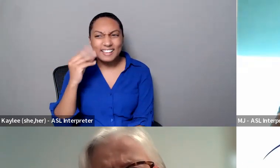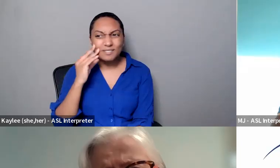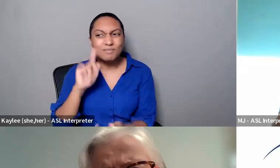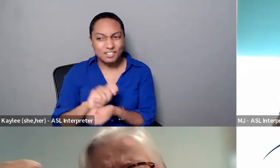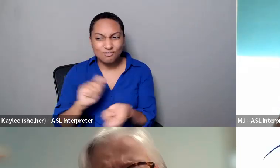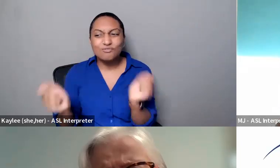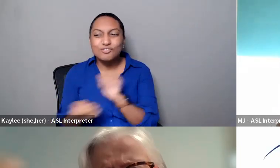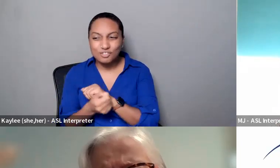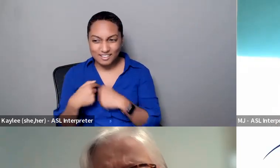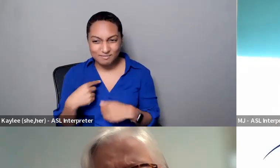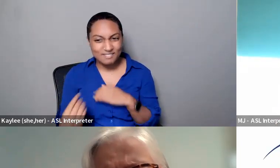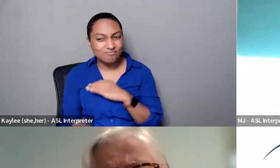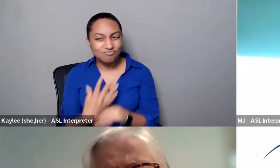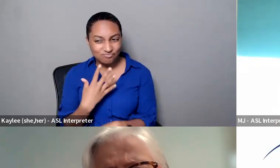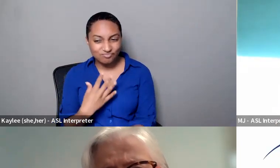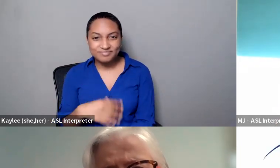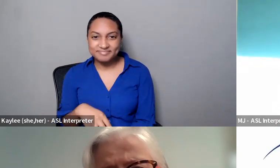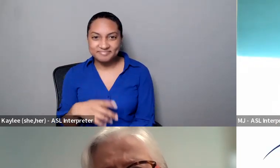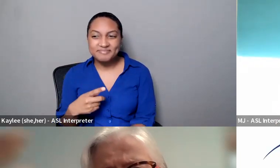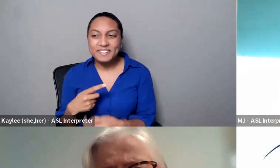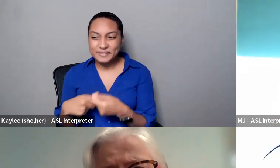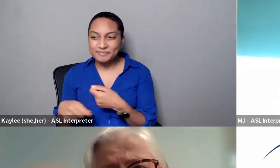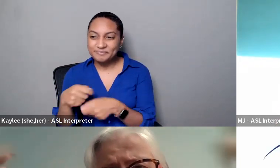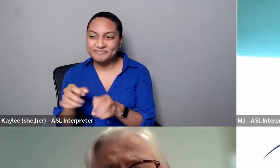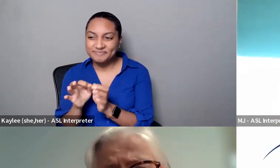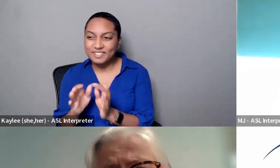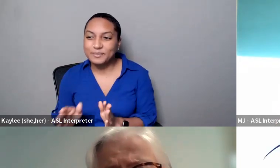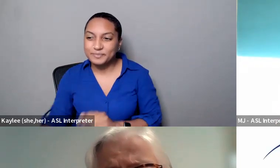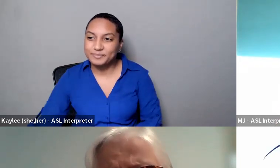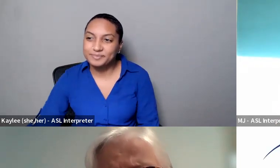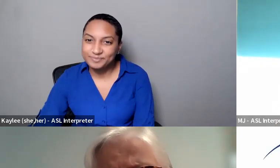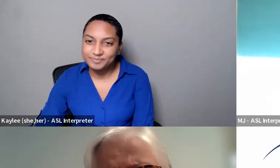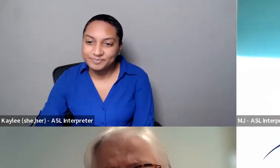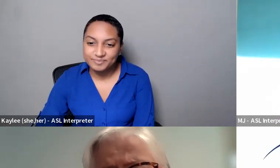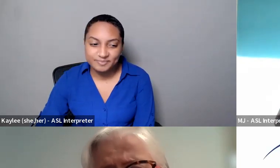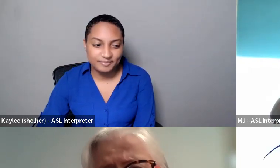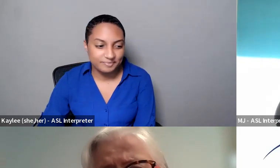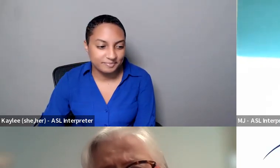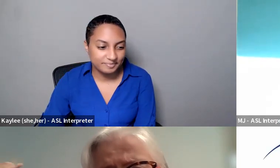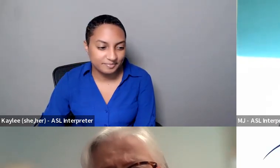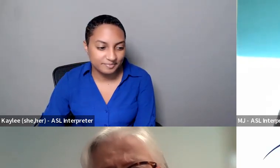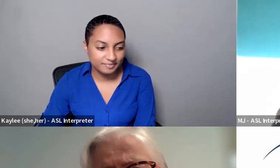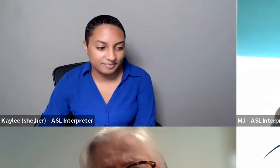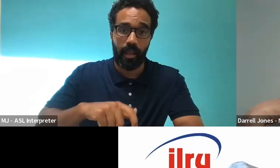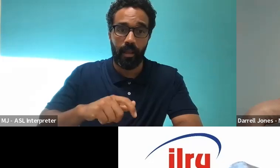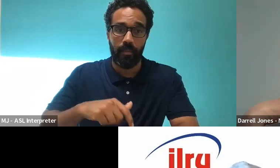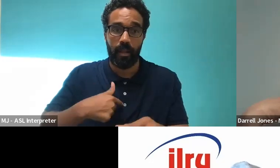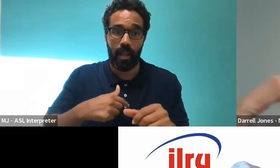saying over and over how that peer relationship